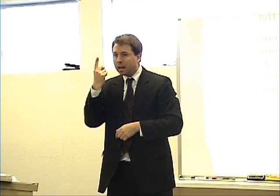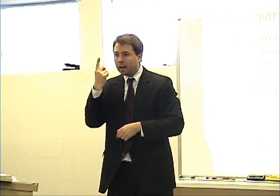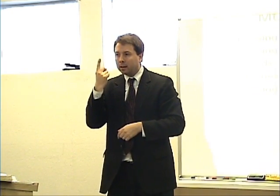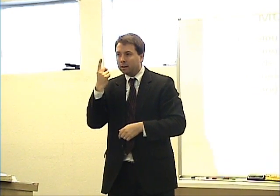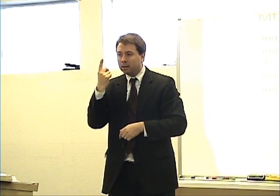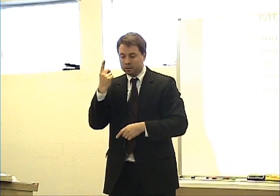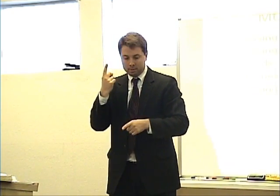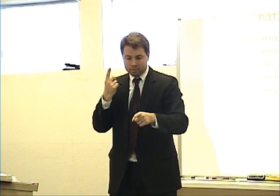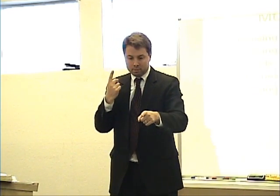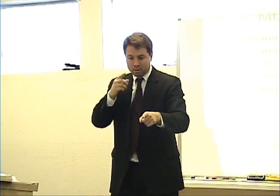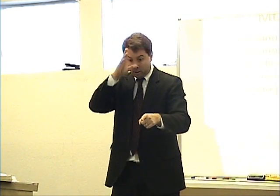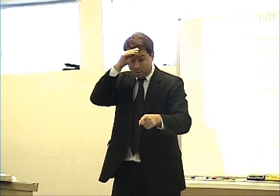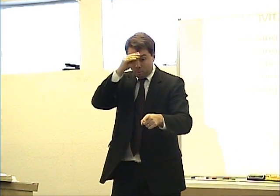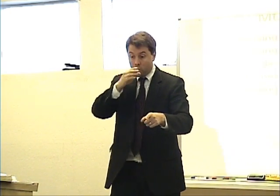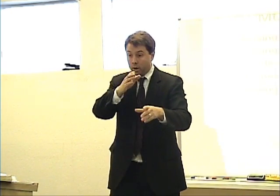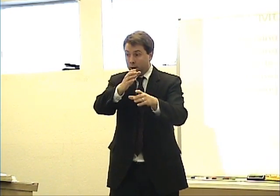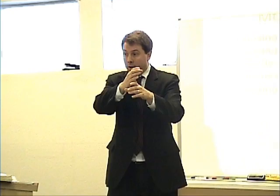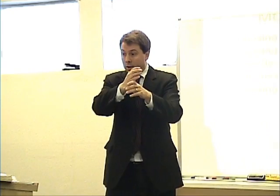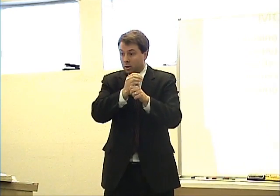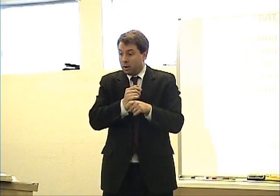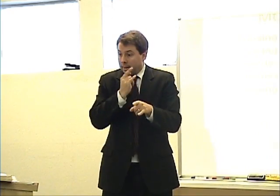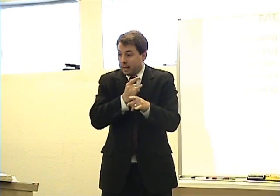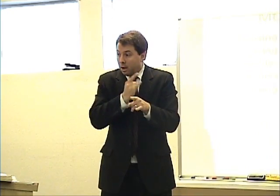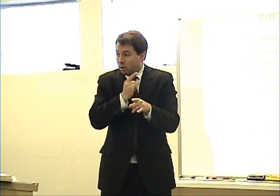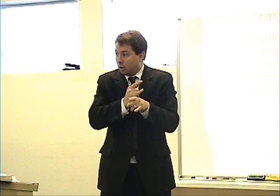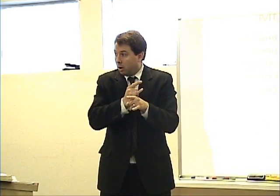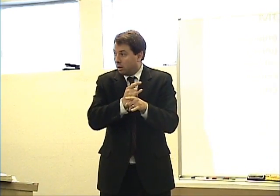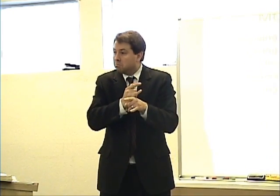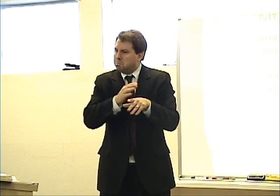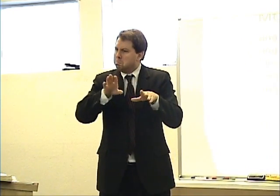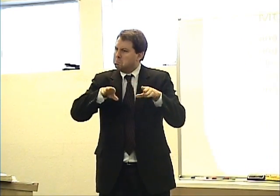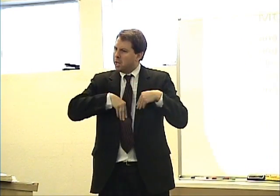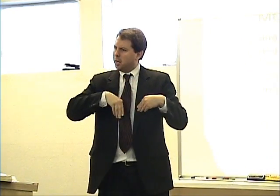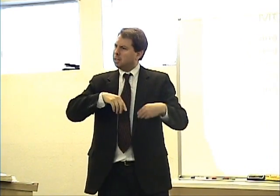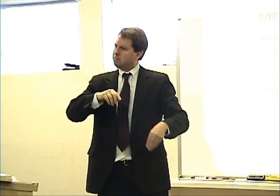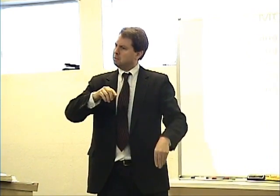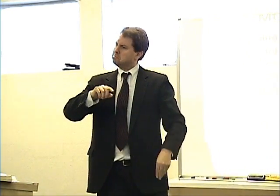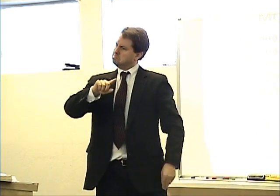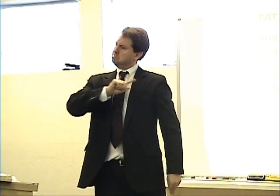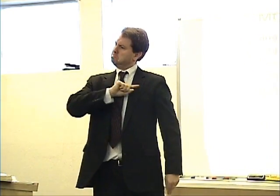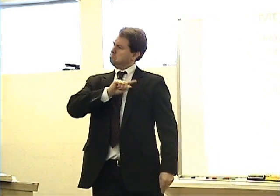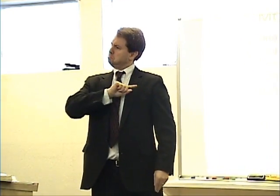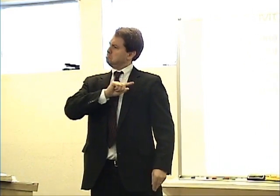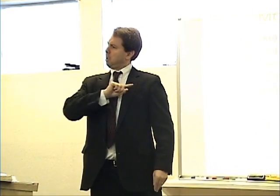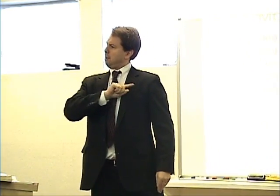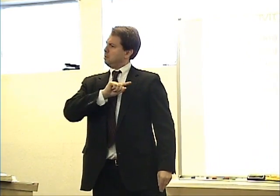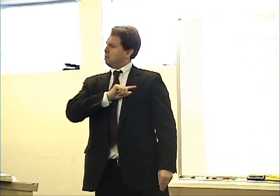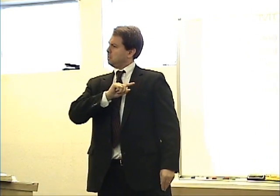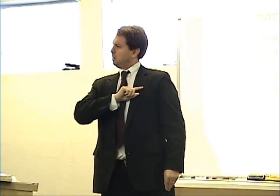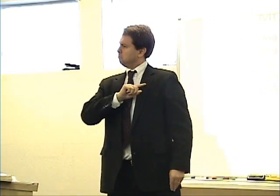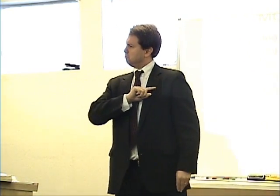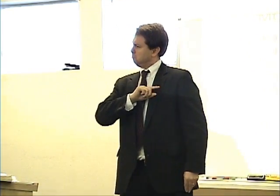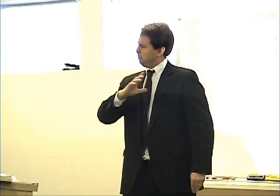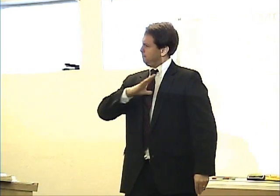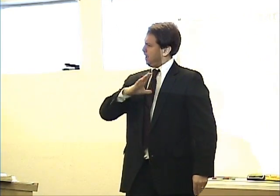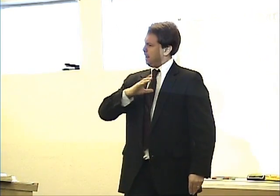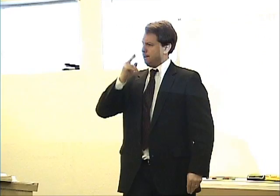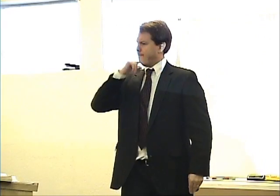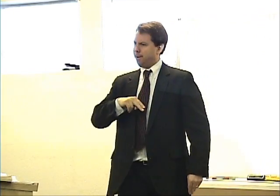Understand, the boy who got the alcohol, he accepted. I'm guilty. It's fine. Fine